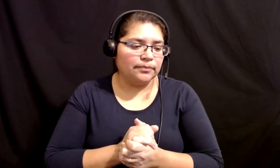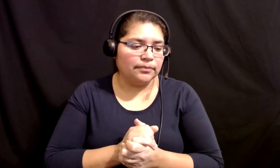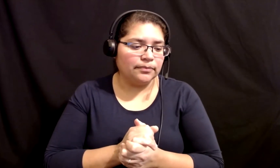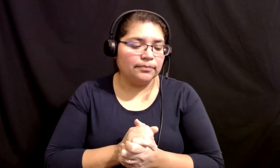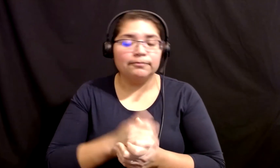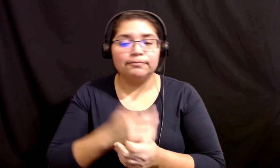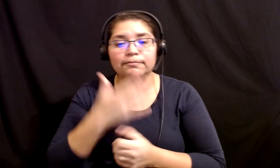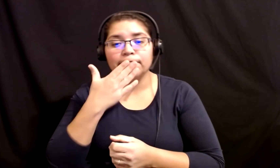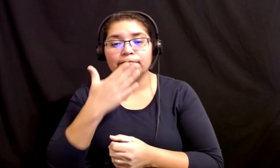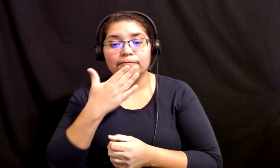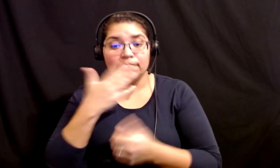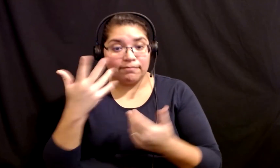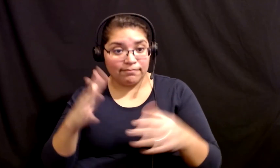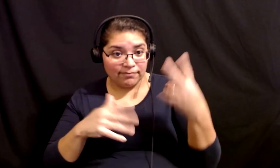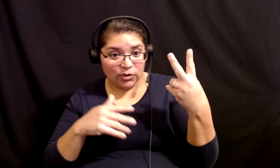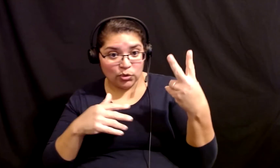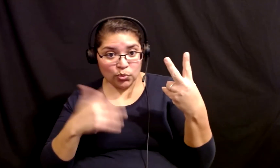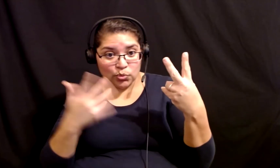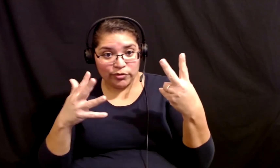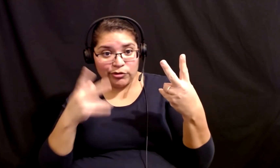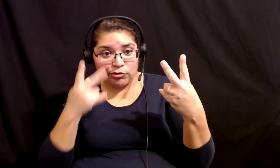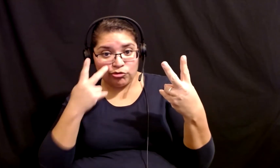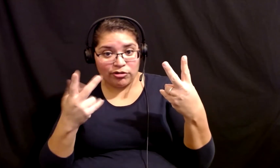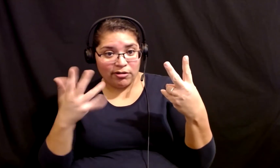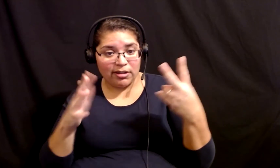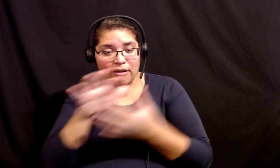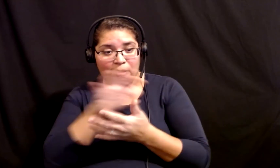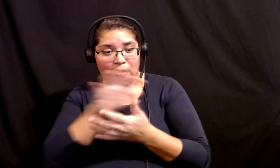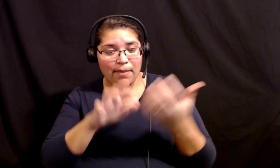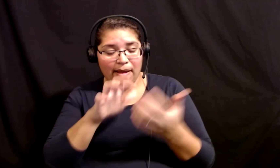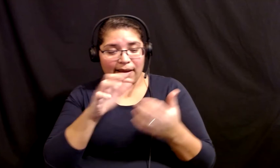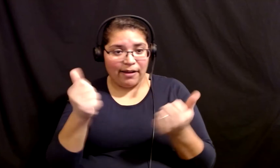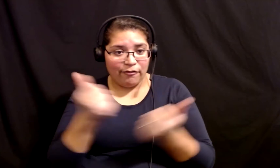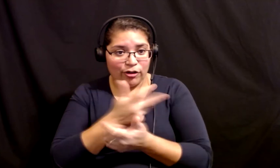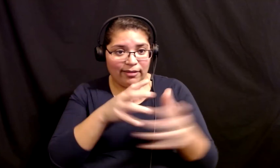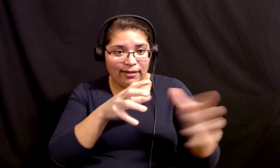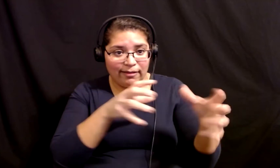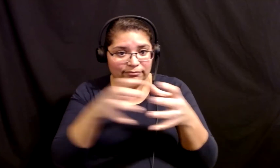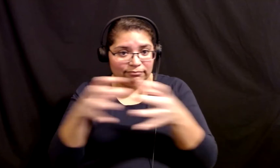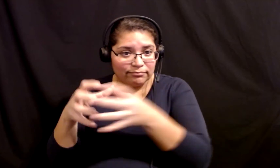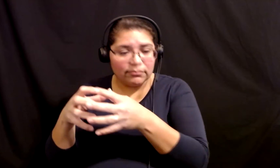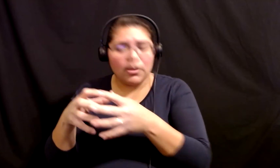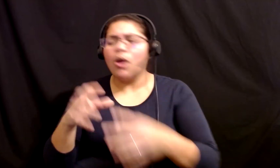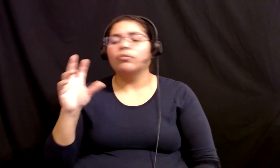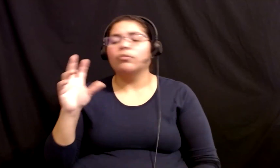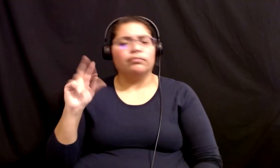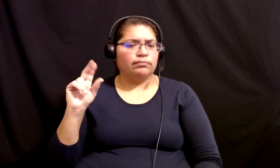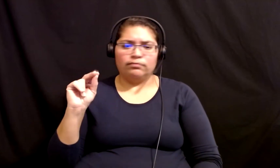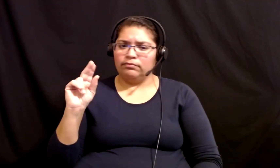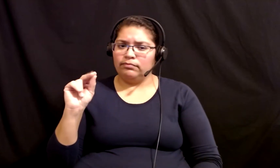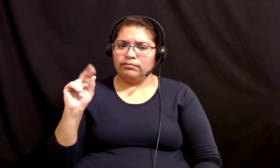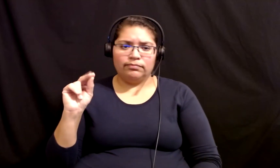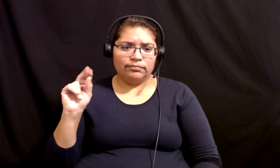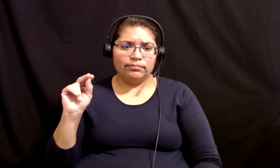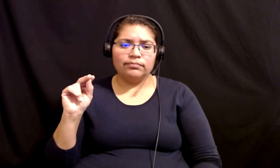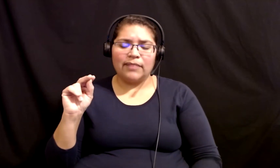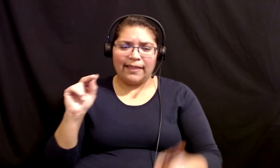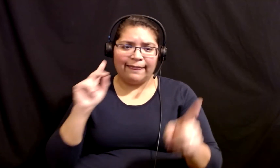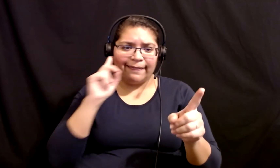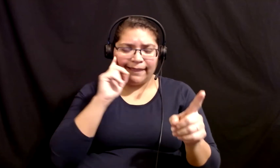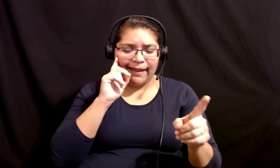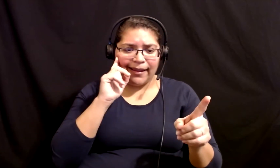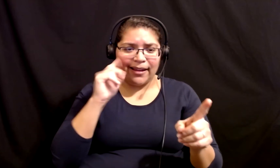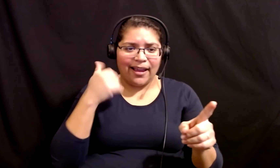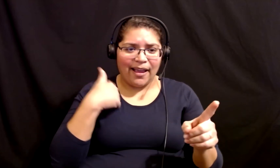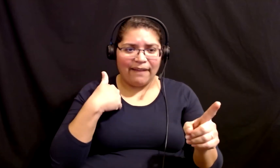Thank you. Were those the only two buckets you saw, just combining everything, or? No, I think